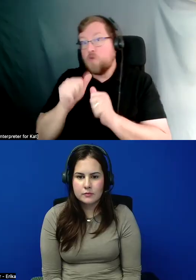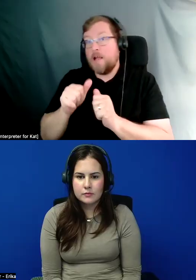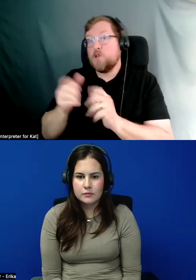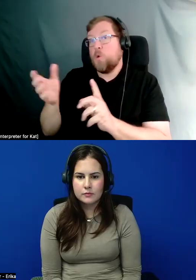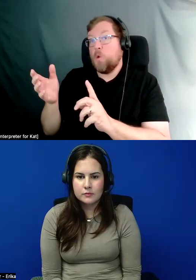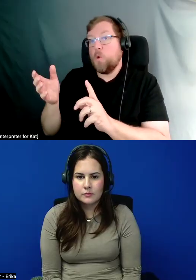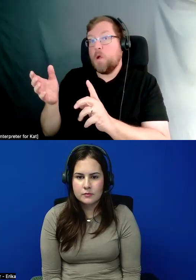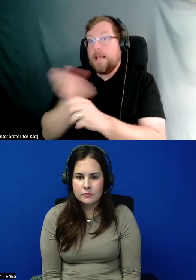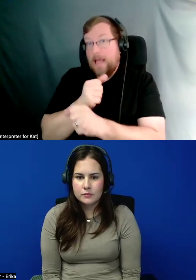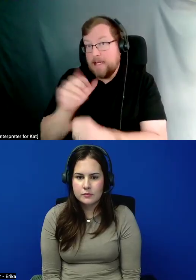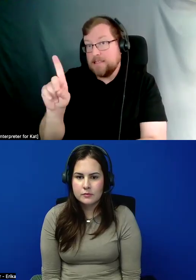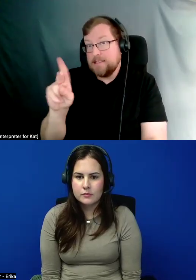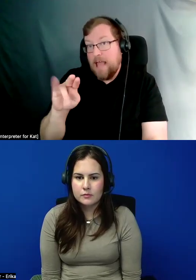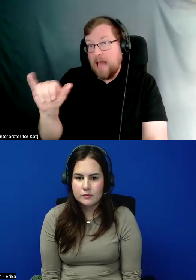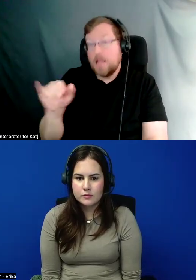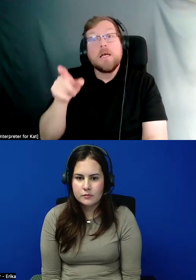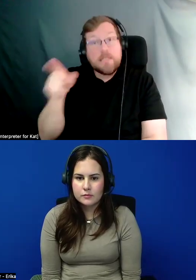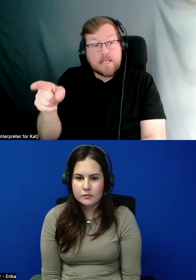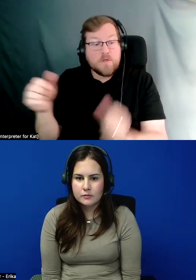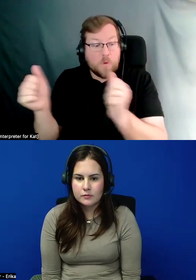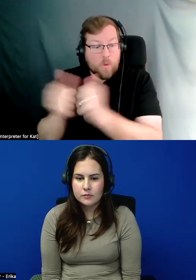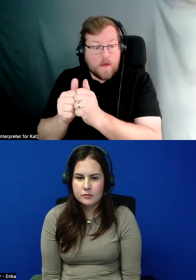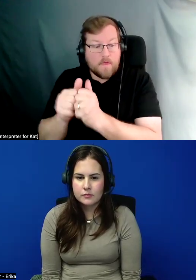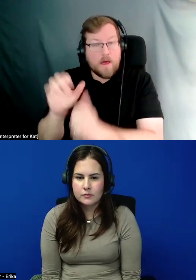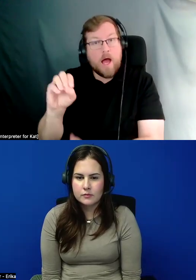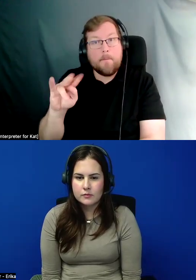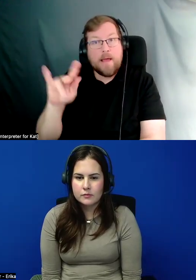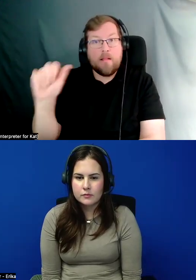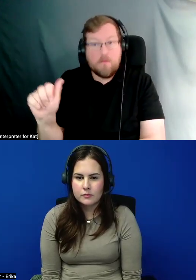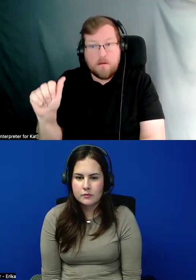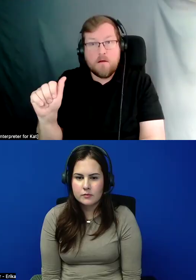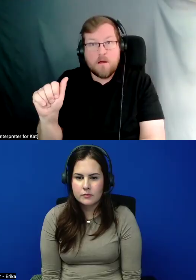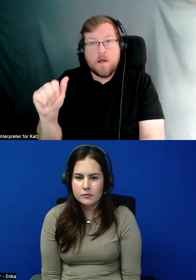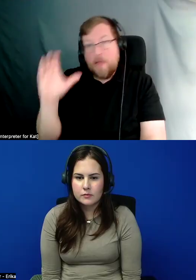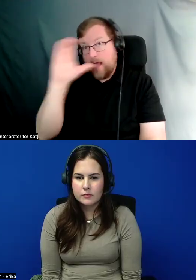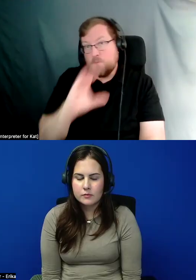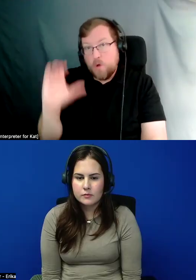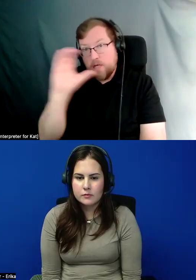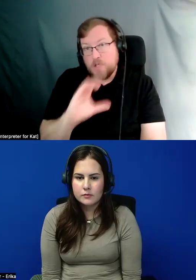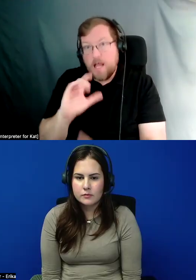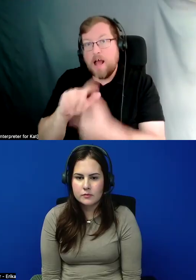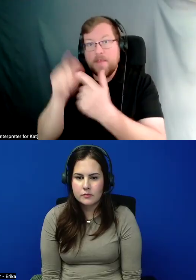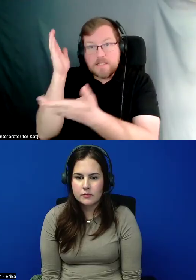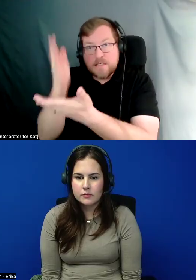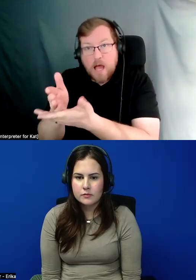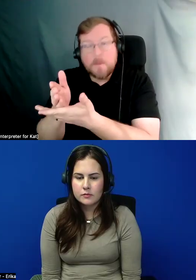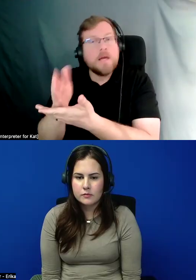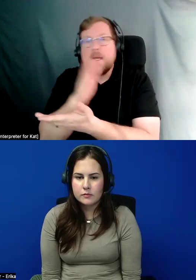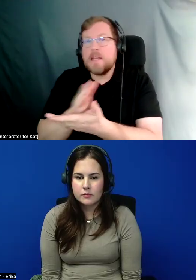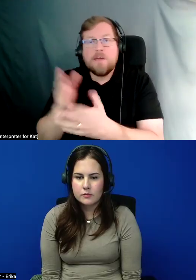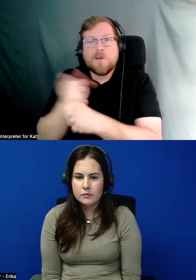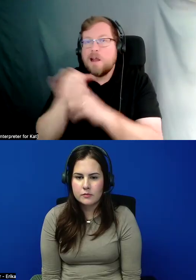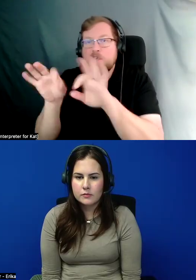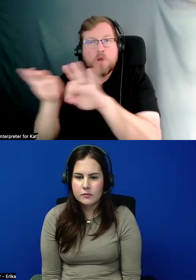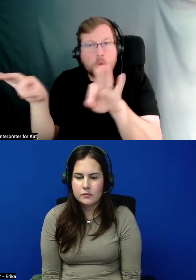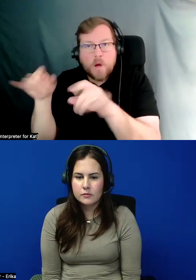with Amelia with the exploration and then he stopped because he didn't finish getting his degree.